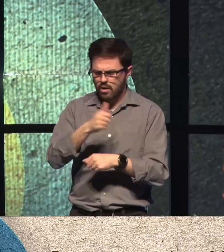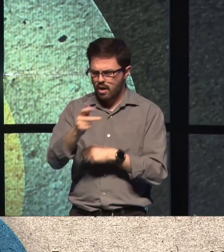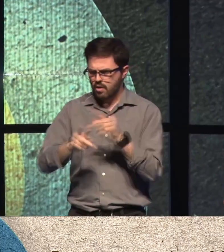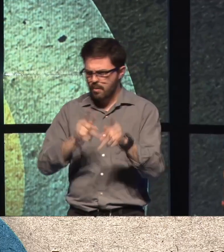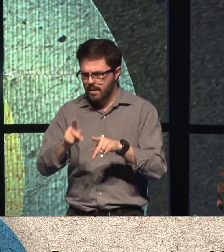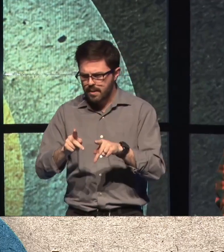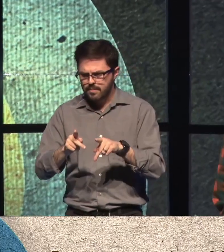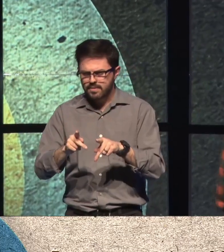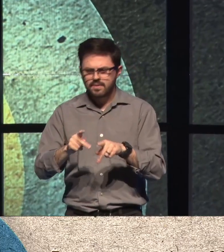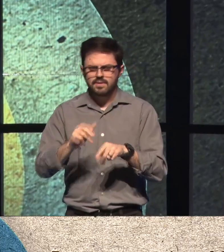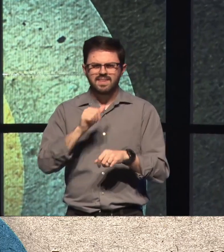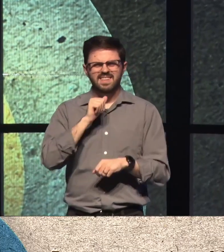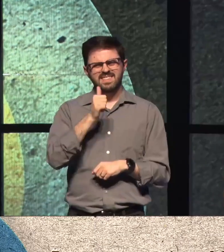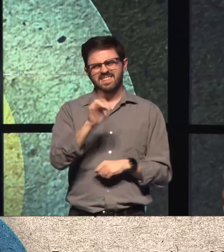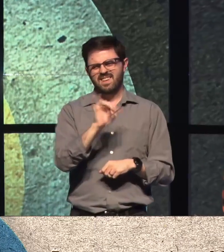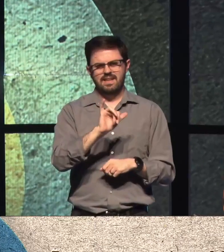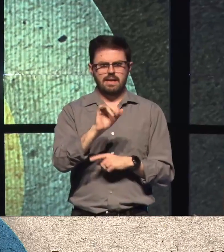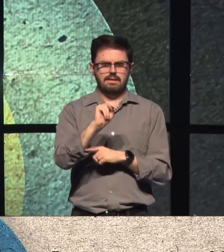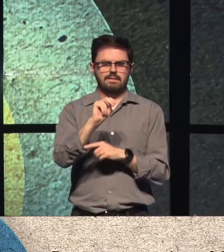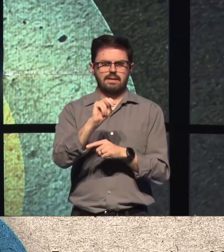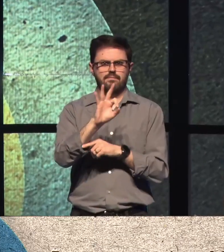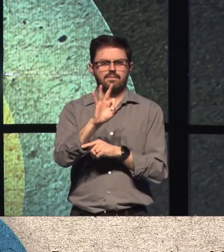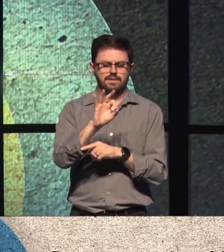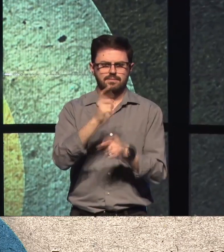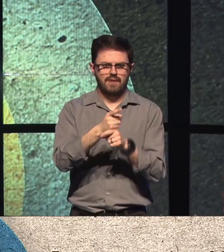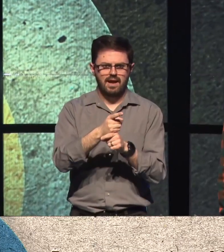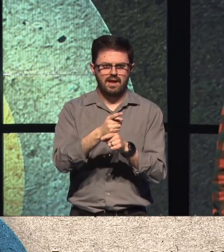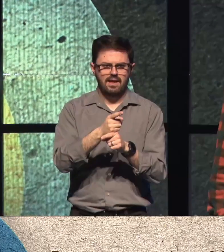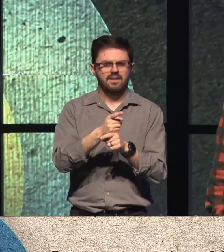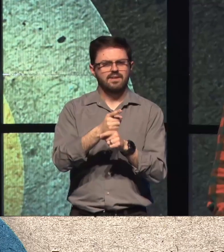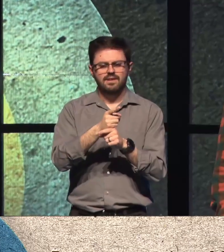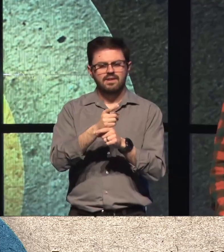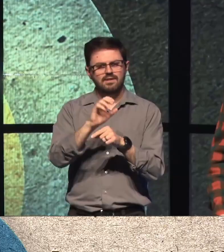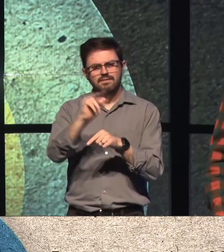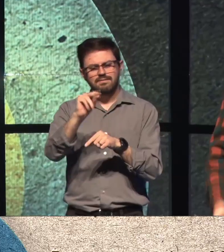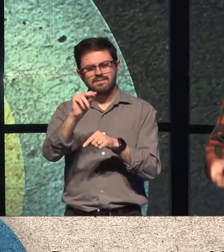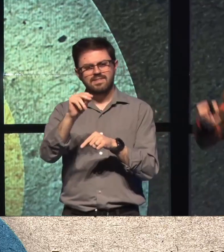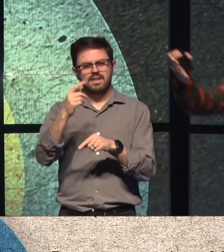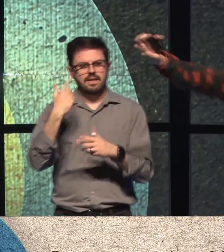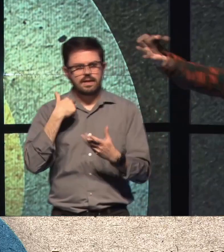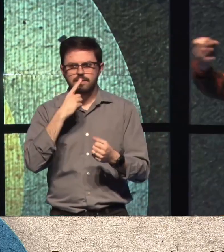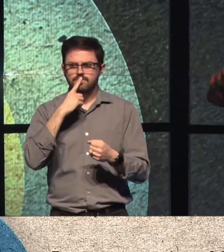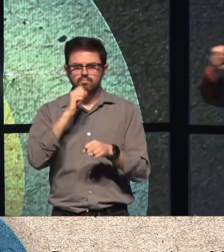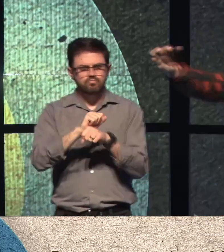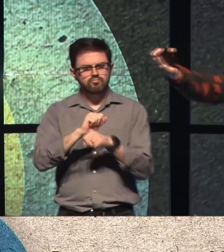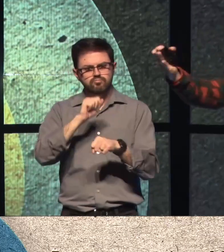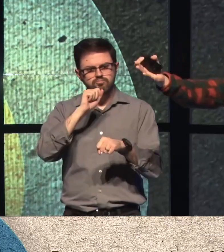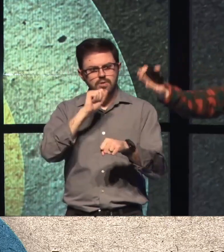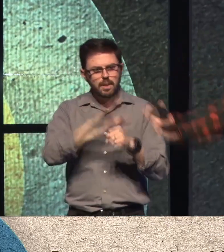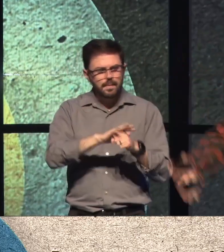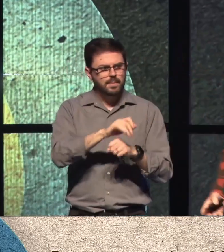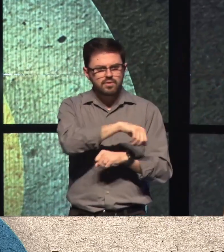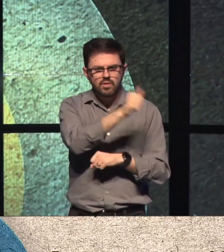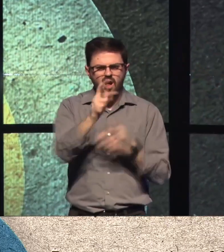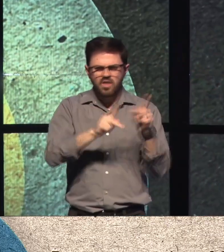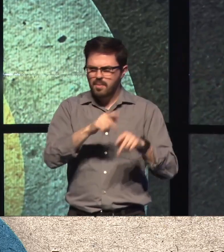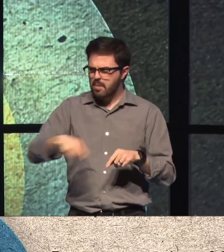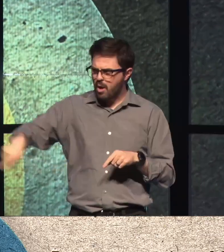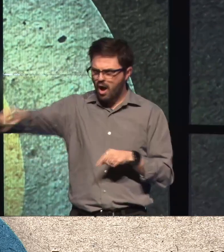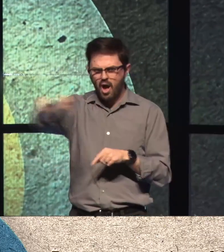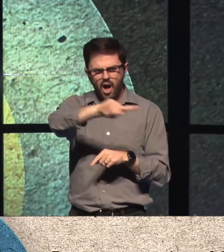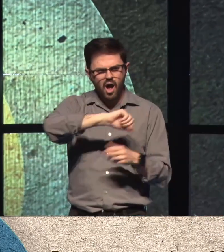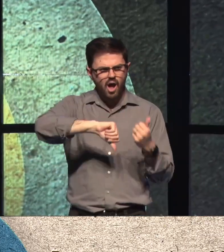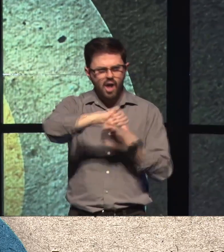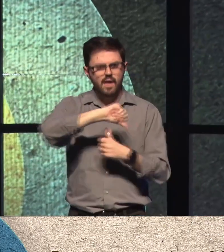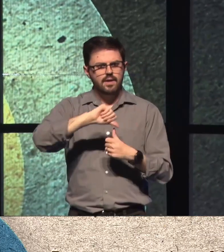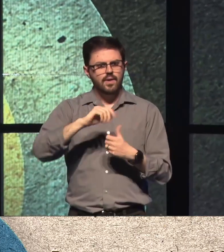not membership like Netflix, It's a commitment to these people around you. I think it's worth reflecting on once a